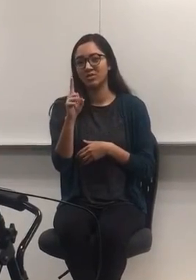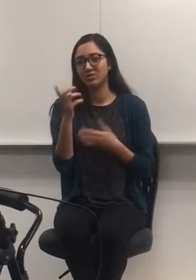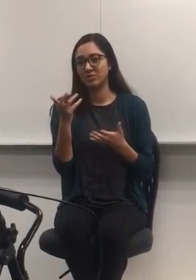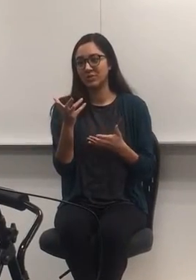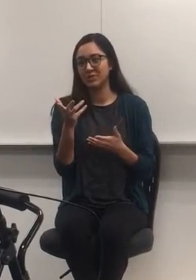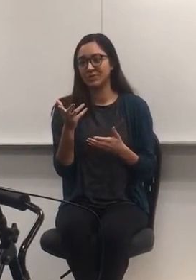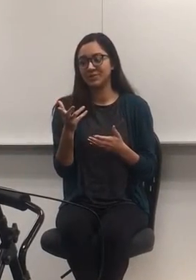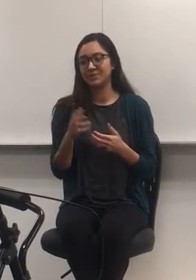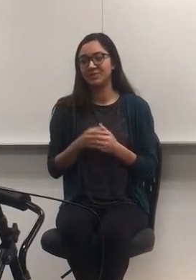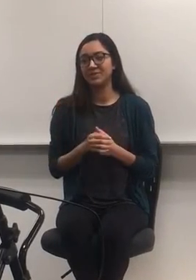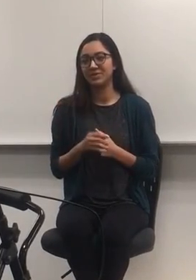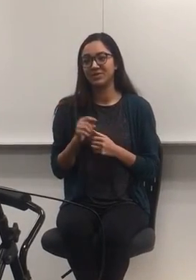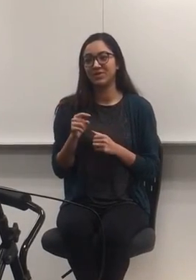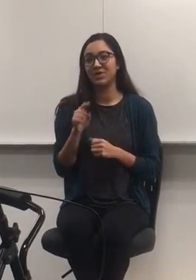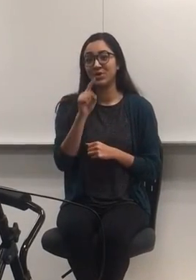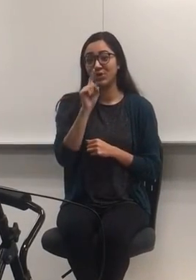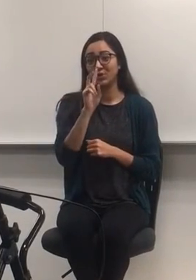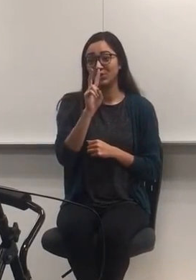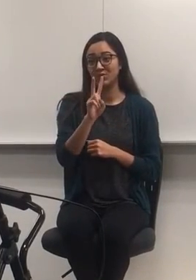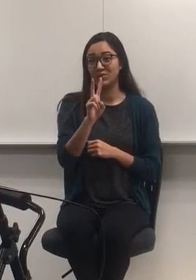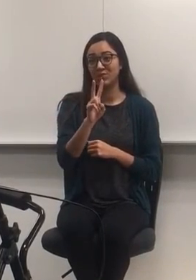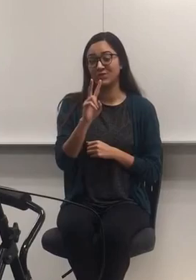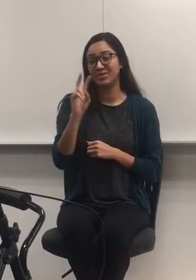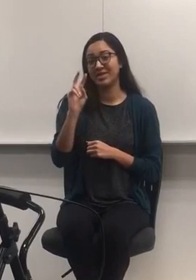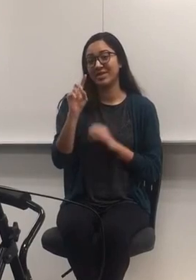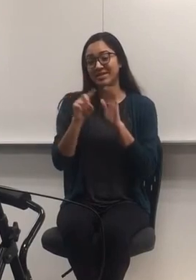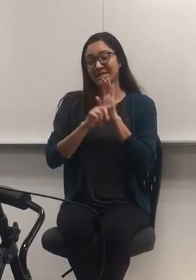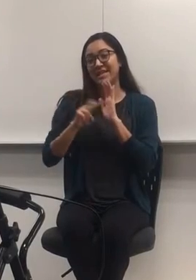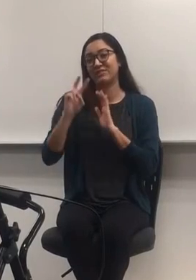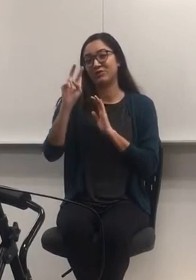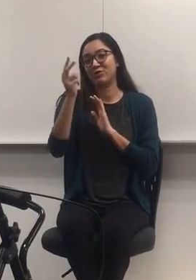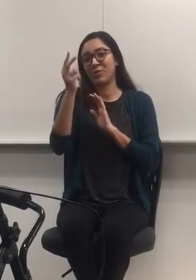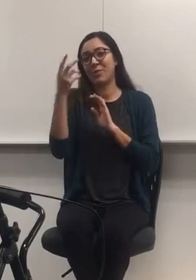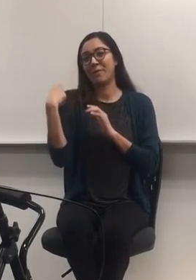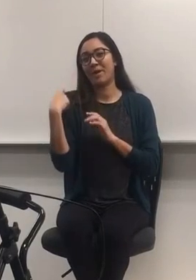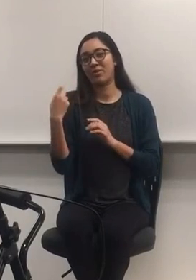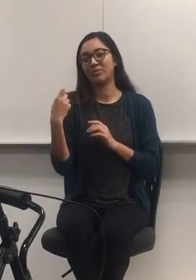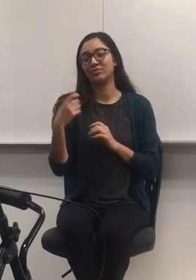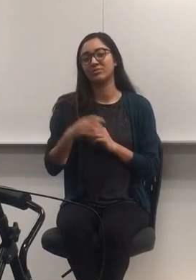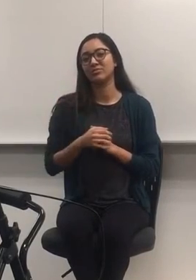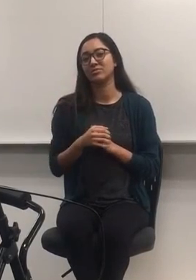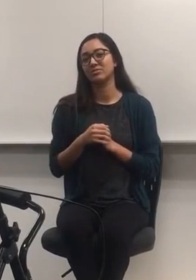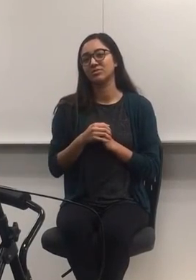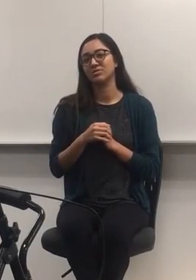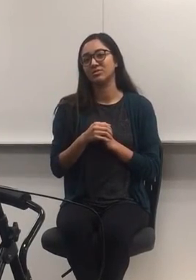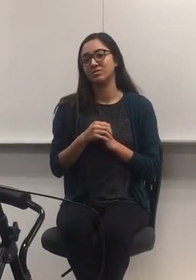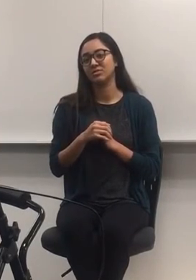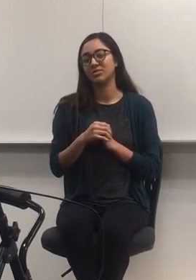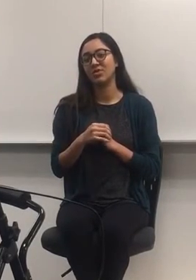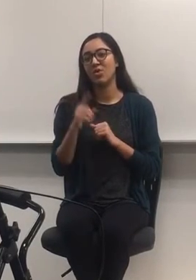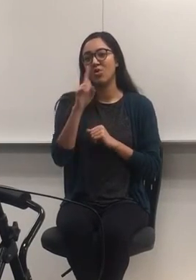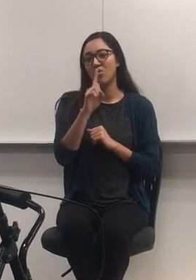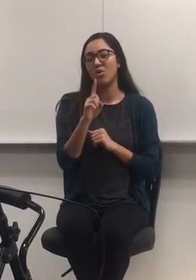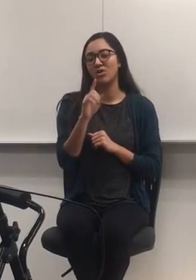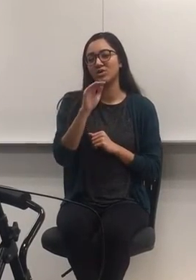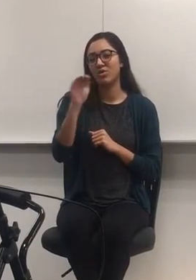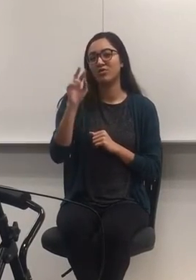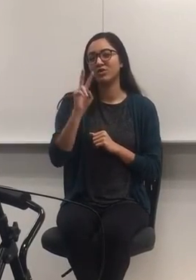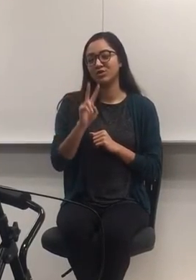That's 2 to the negative 2 power, correct? That would be 1 over 2 squared, agreed? Which is